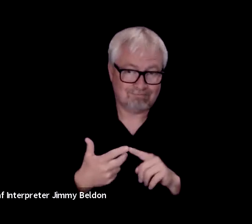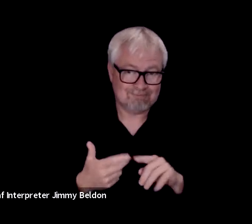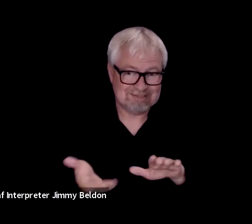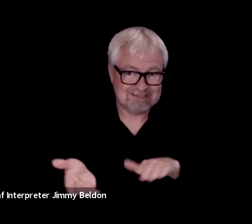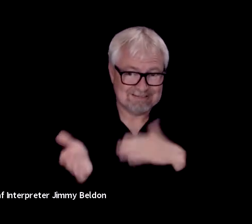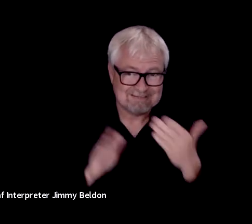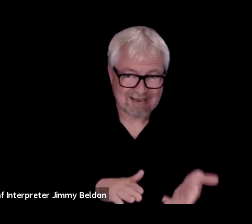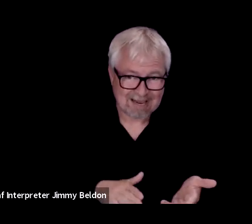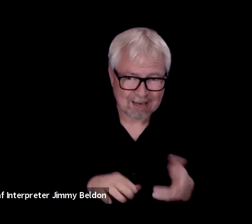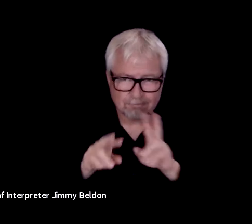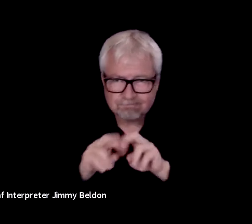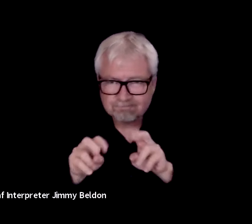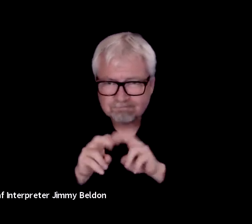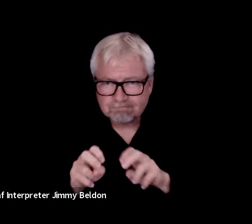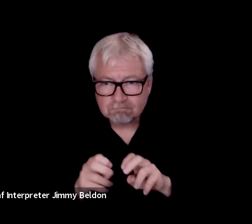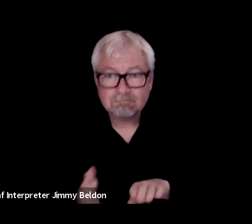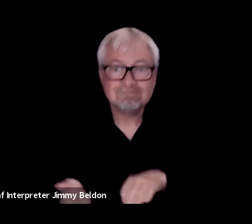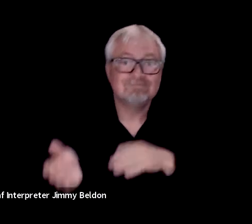And it was